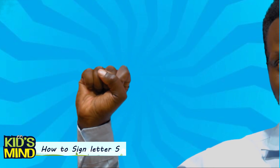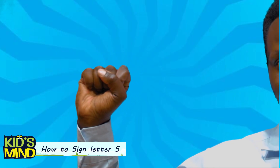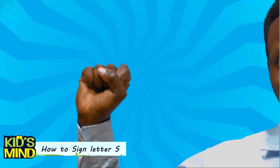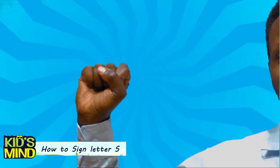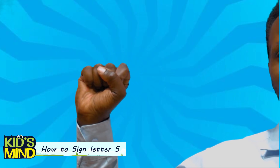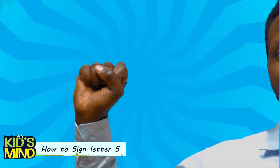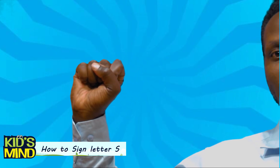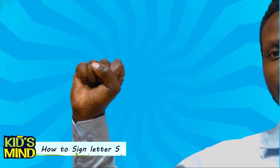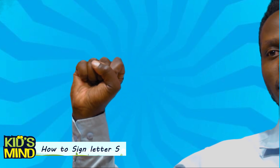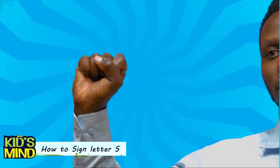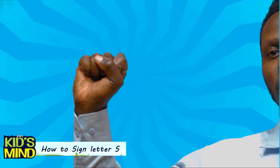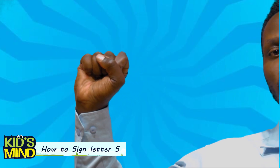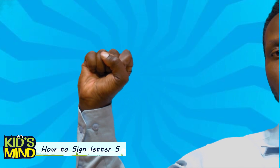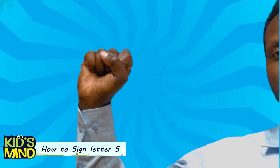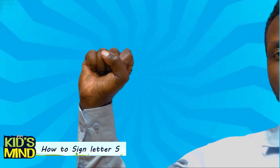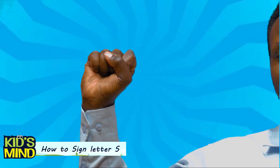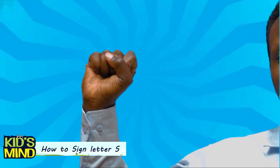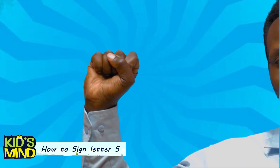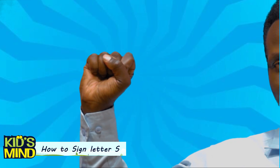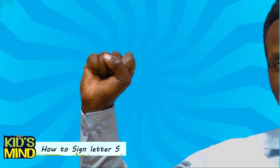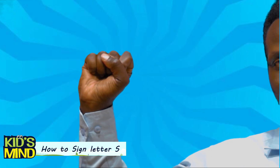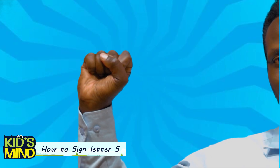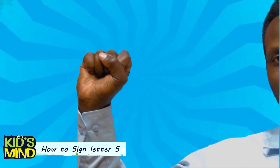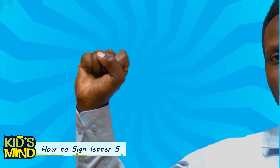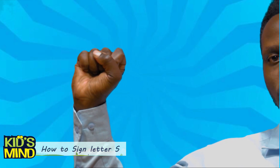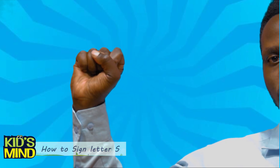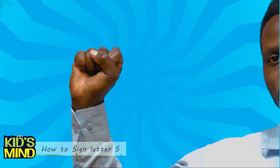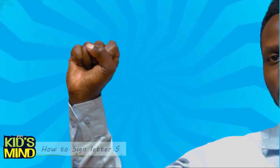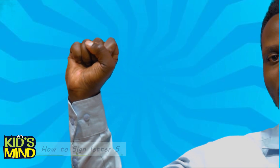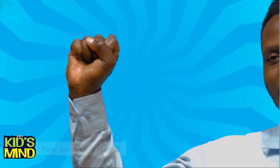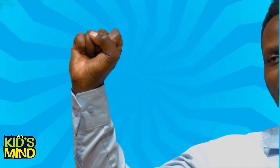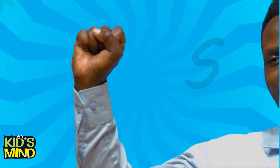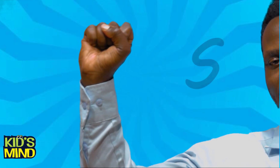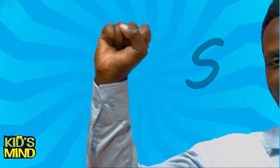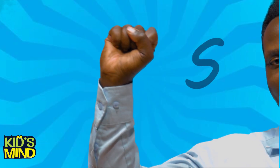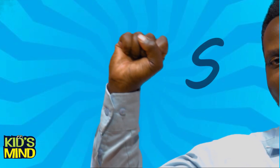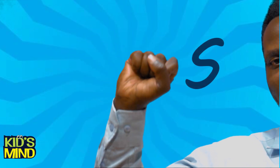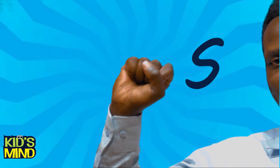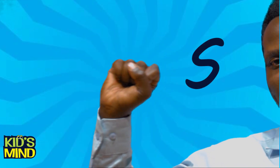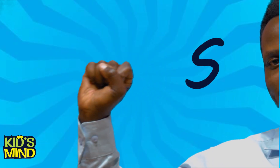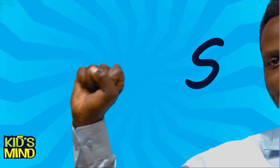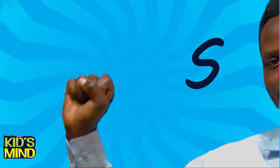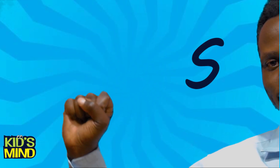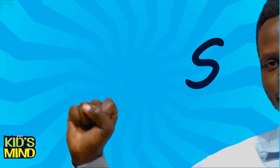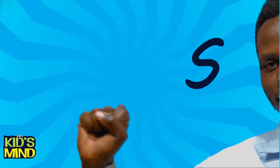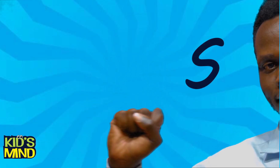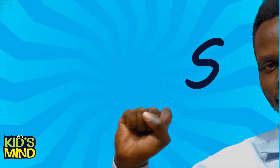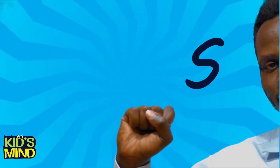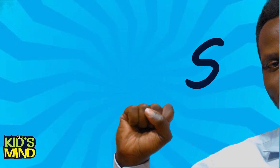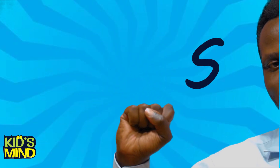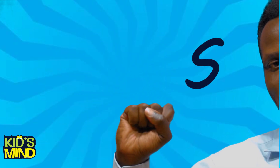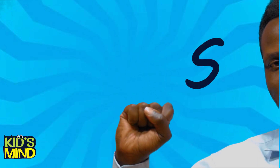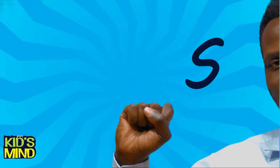okay? Then, with this fist, you draw letter S,